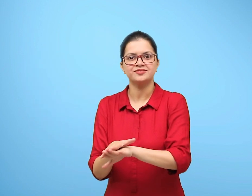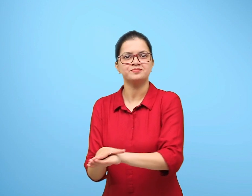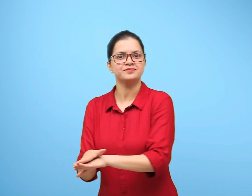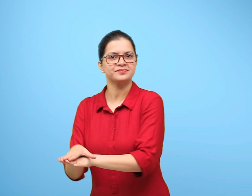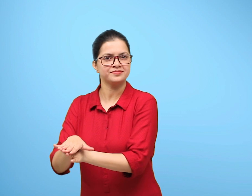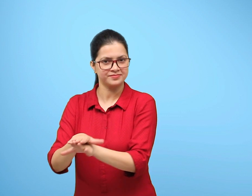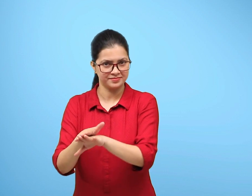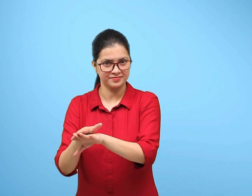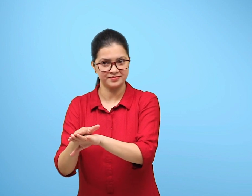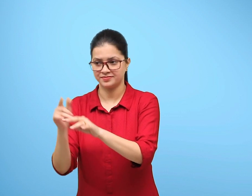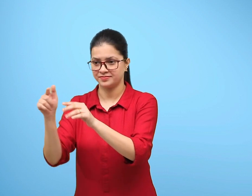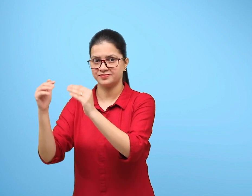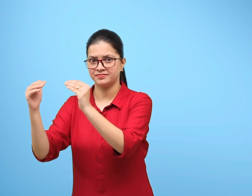fish,